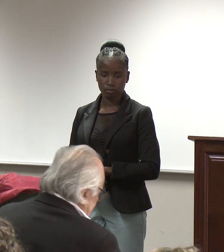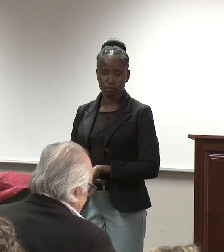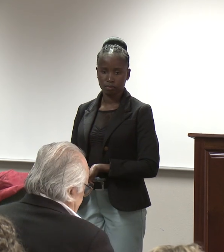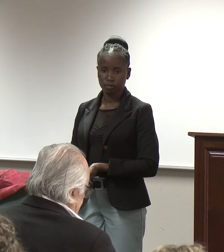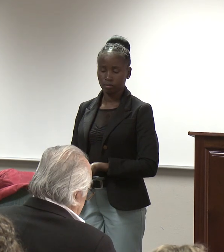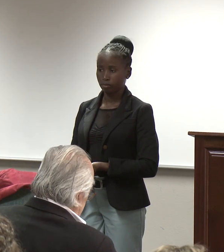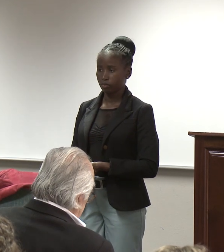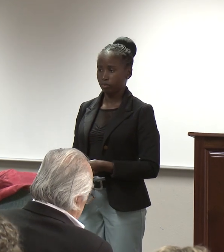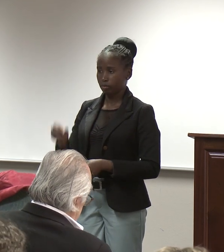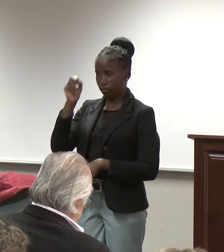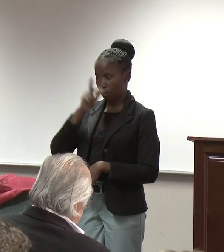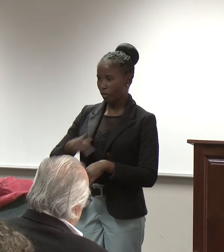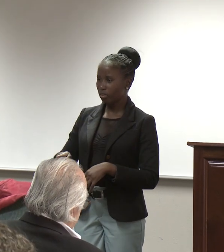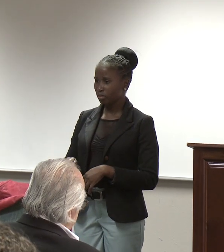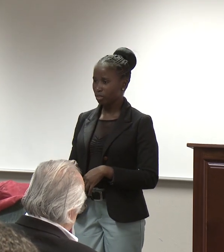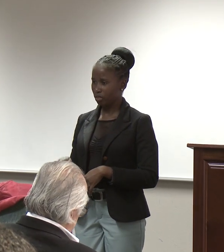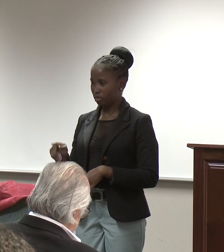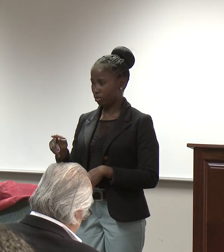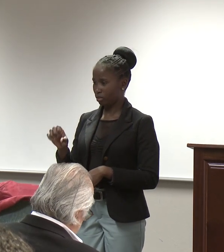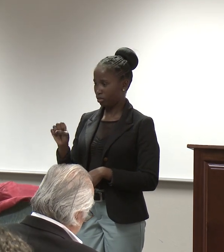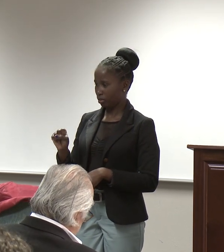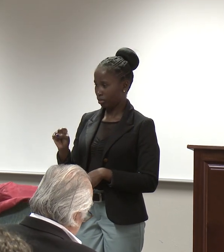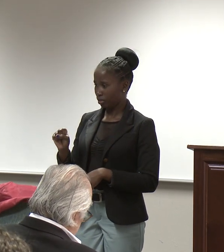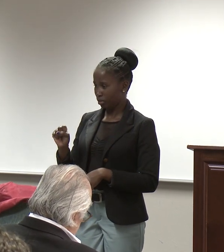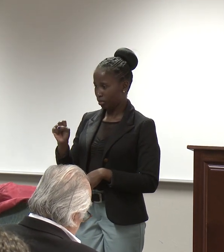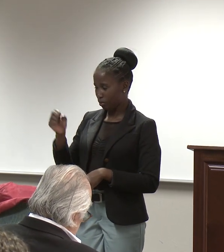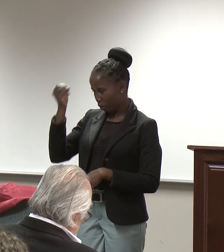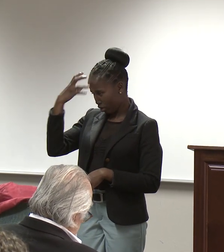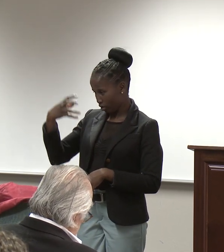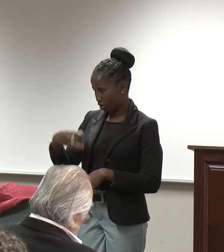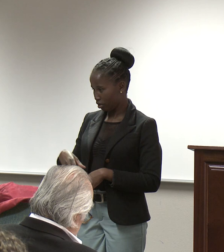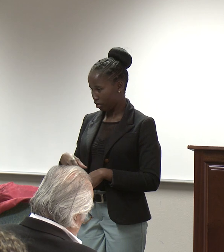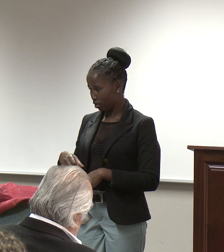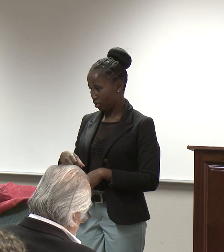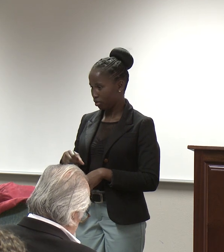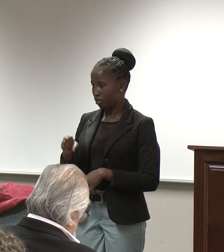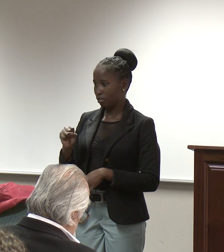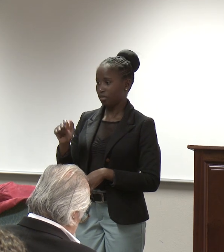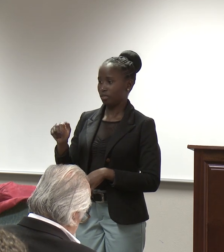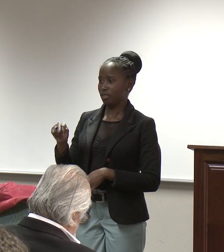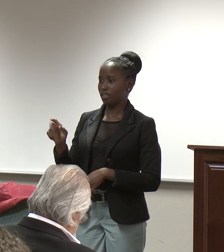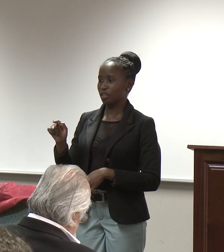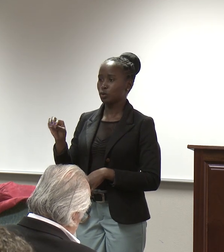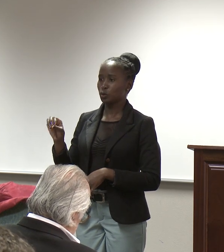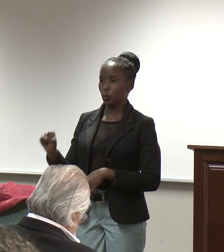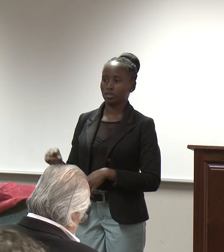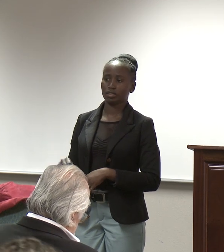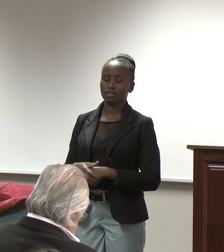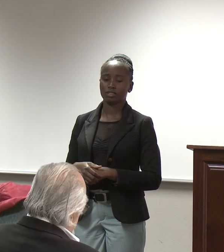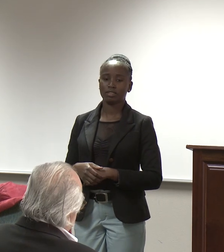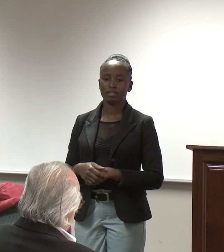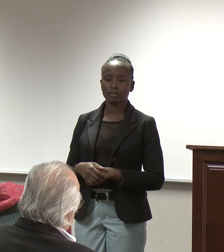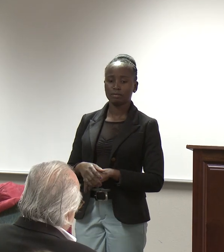Santos, thank you so much for that very thought-provoking, but even more for